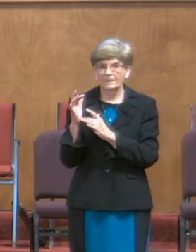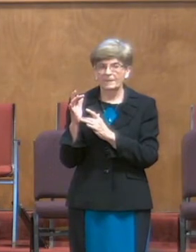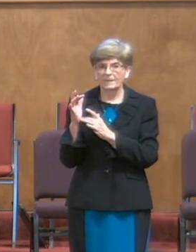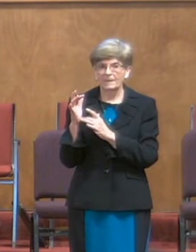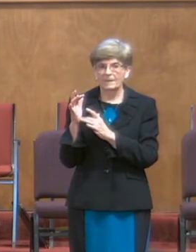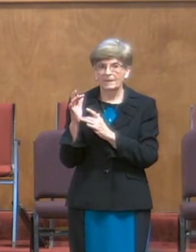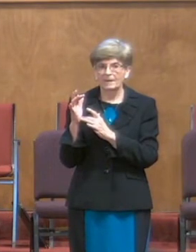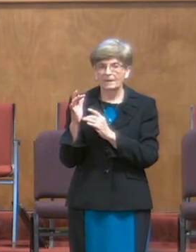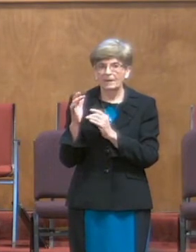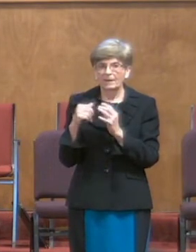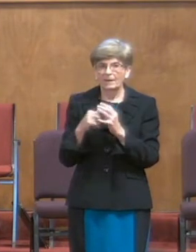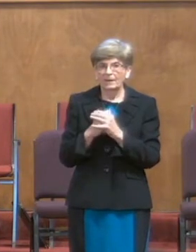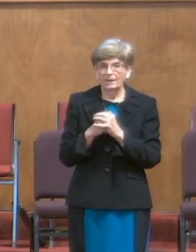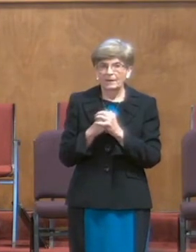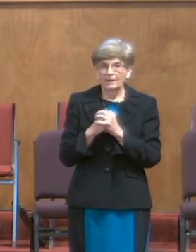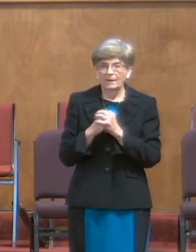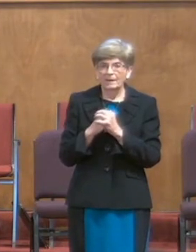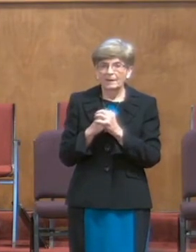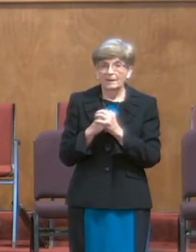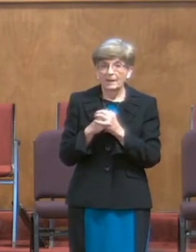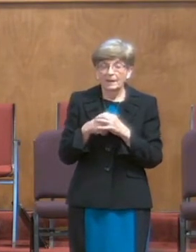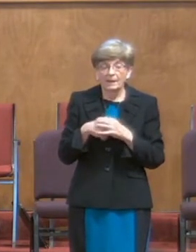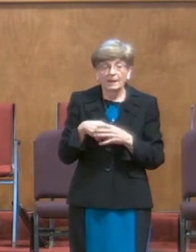Crucifixion is agonizing.